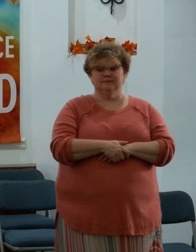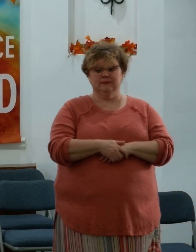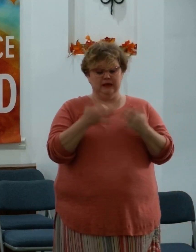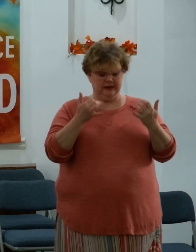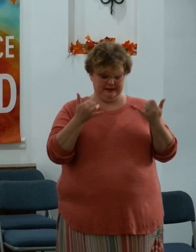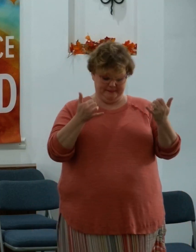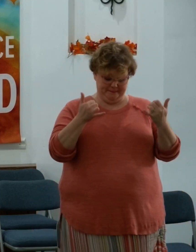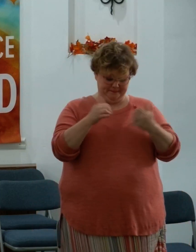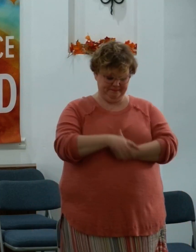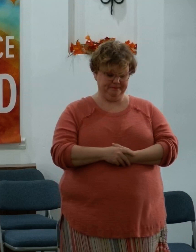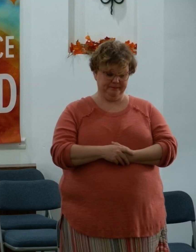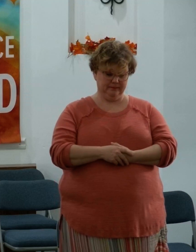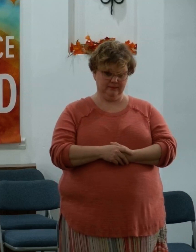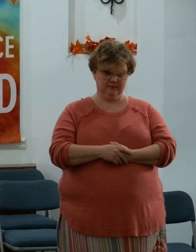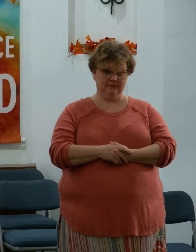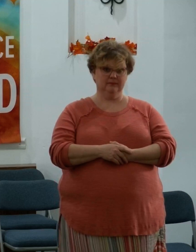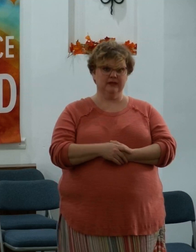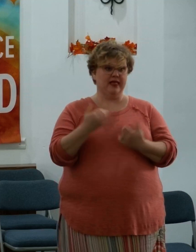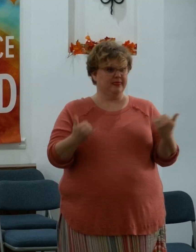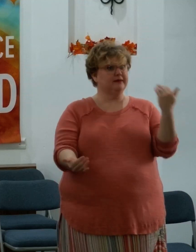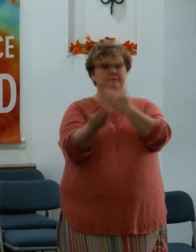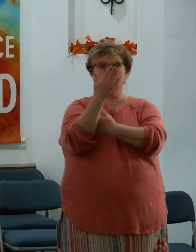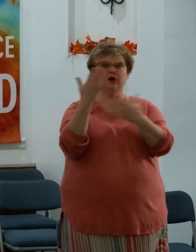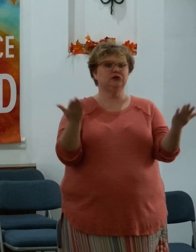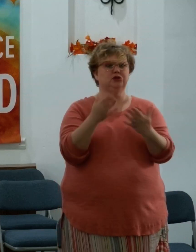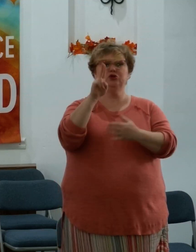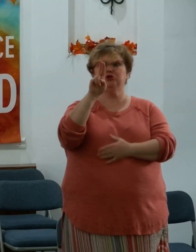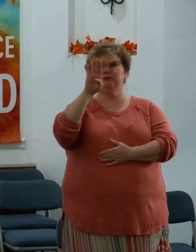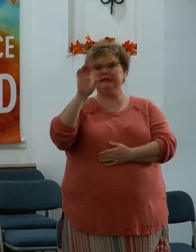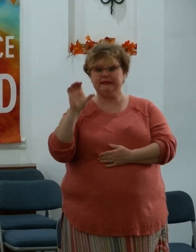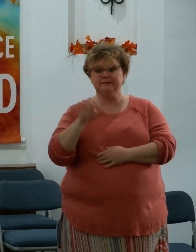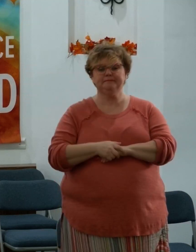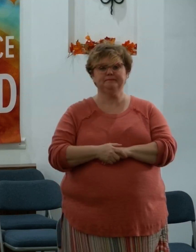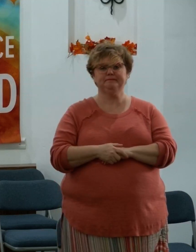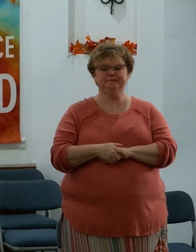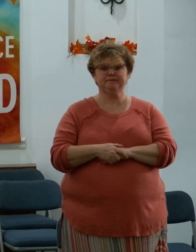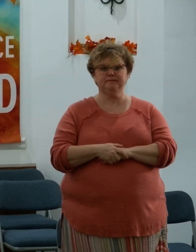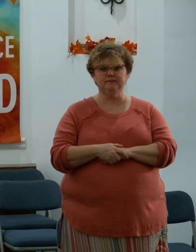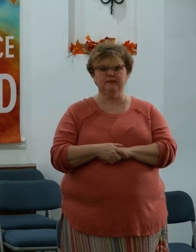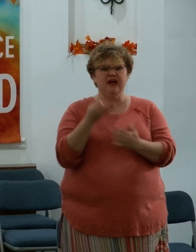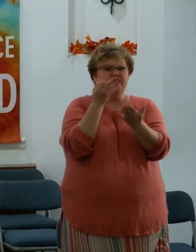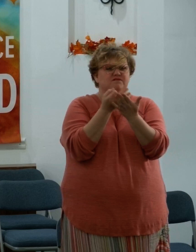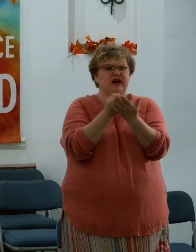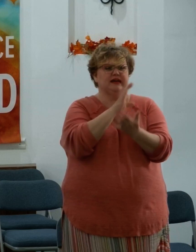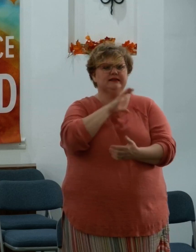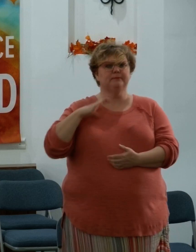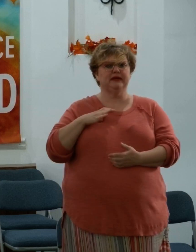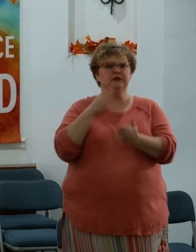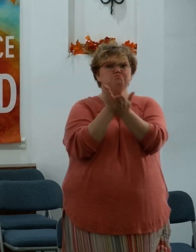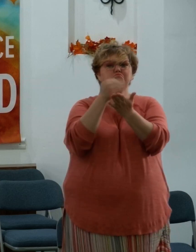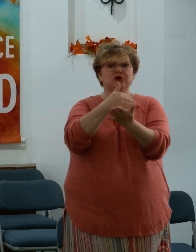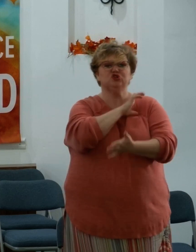Now, here we are this morning at Union Baptist Church, where the finance committee, the budget